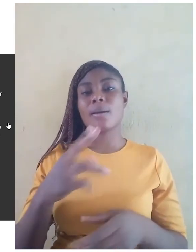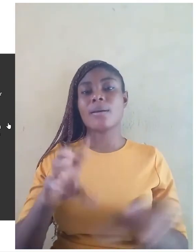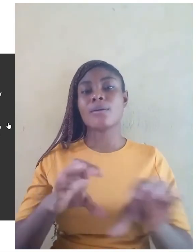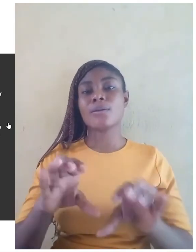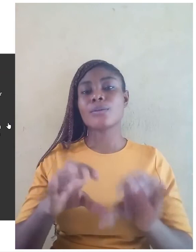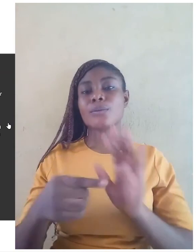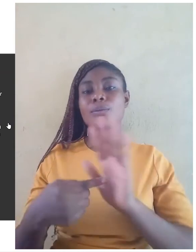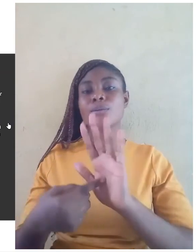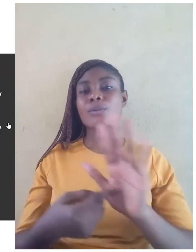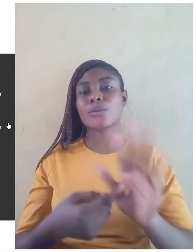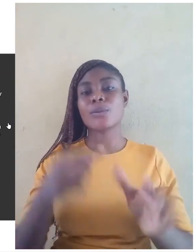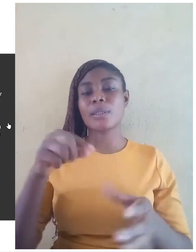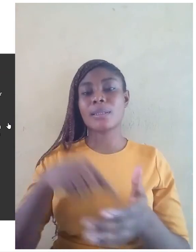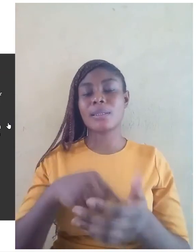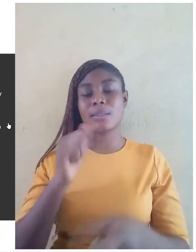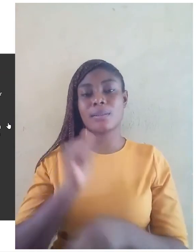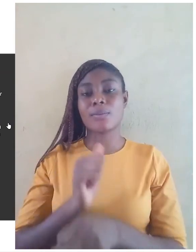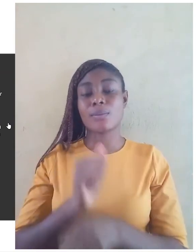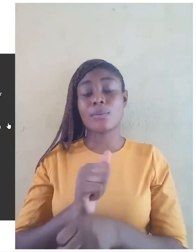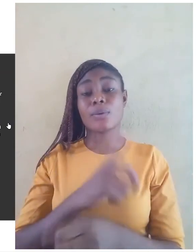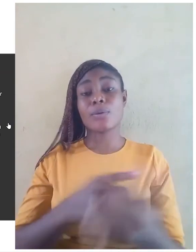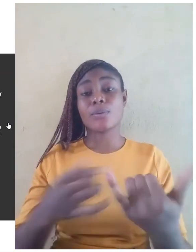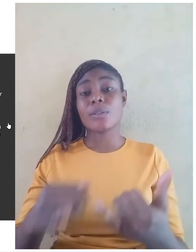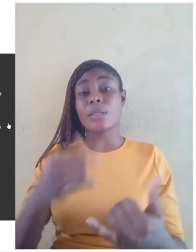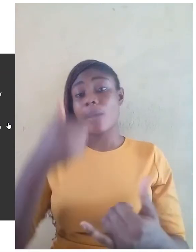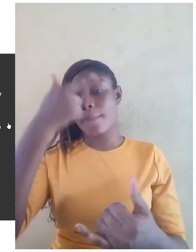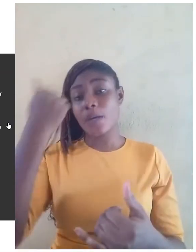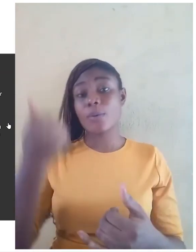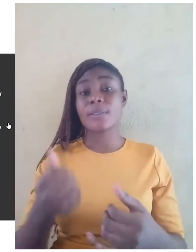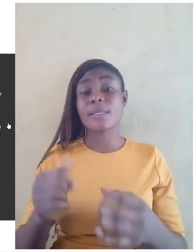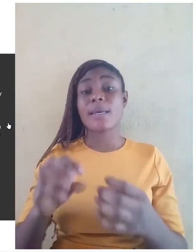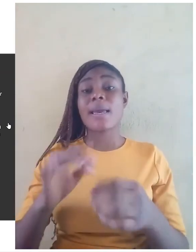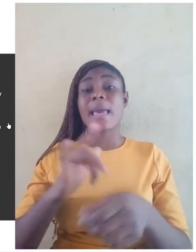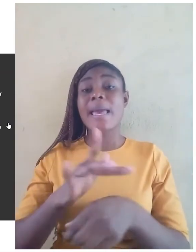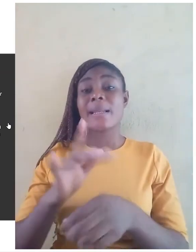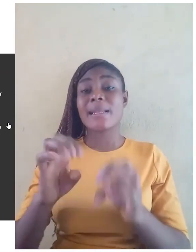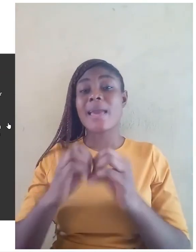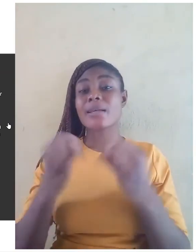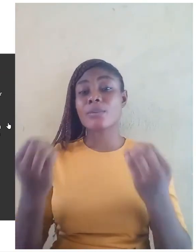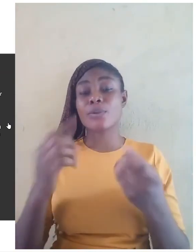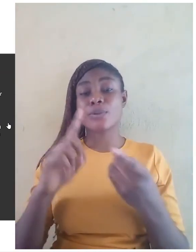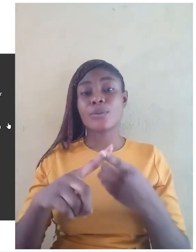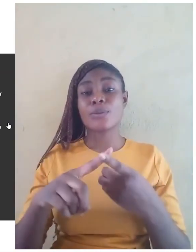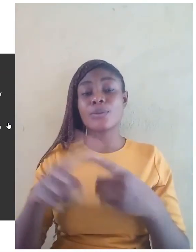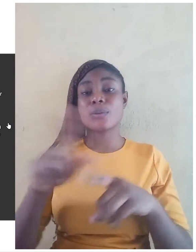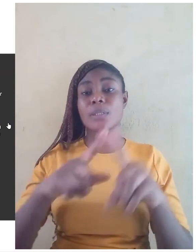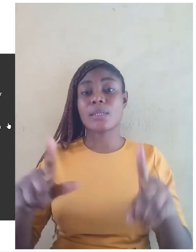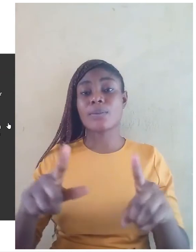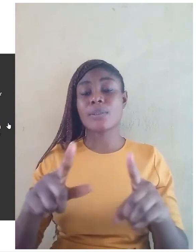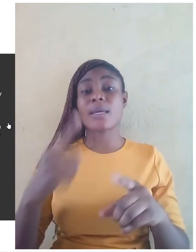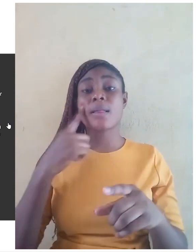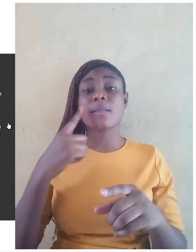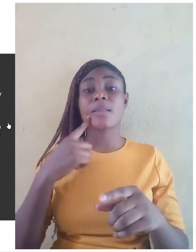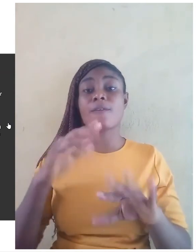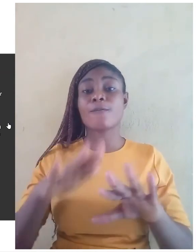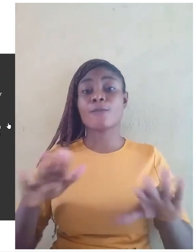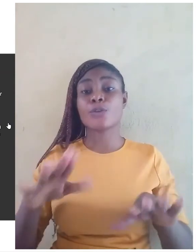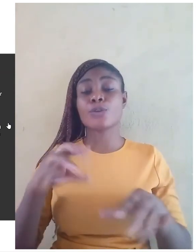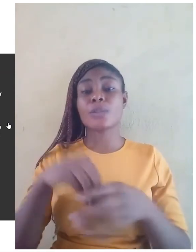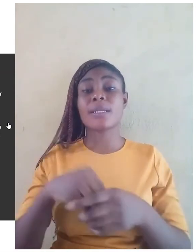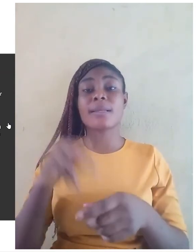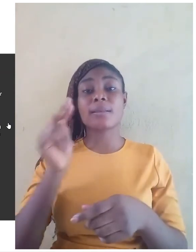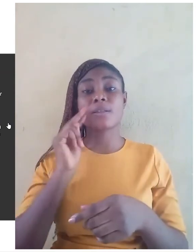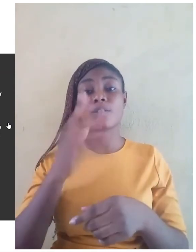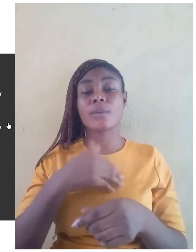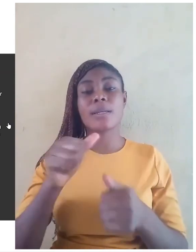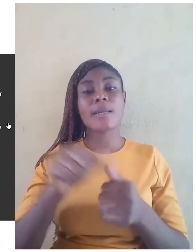that with early exposure to indigenous sign languages, deaf infants in Nigeria and any other country